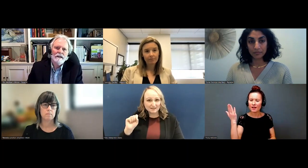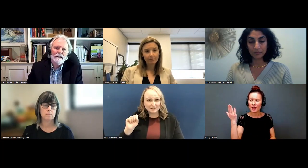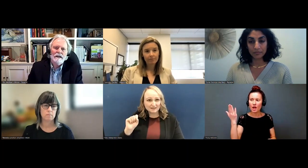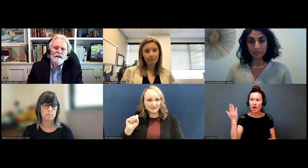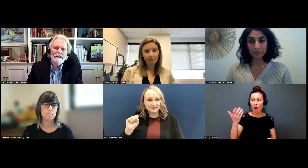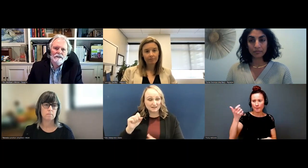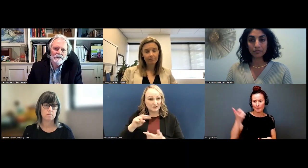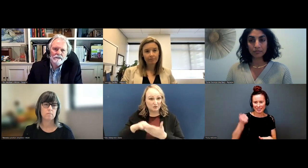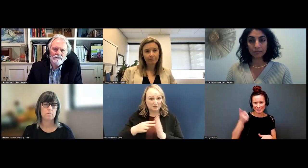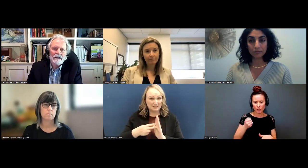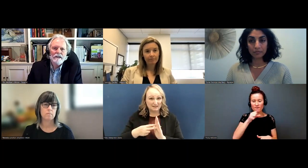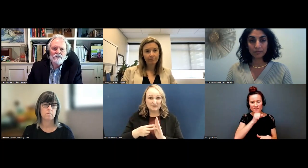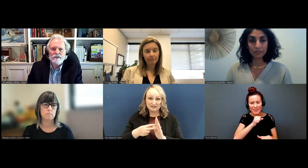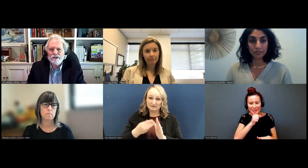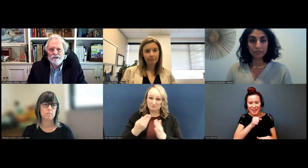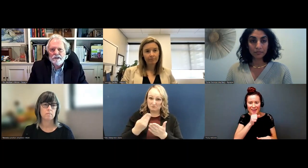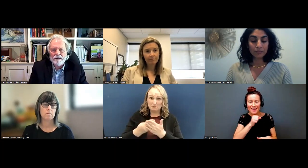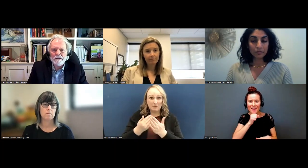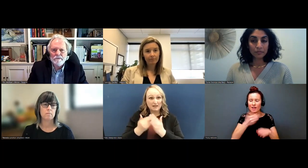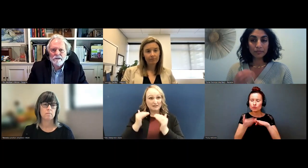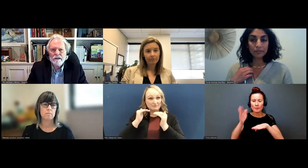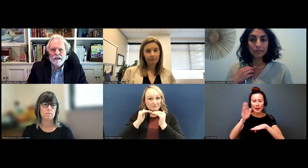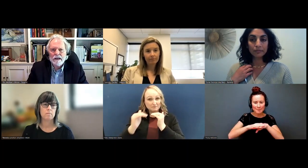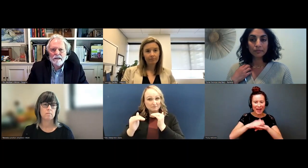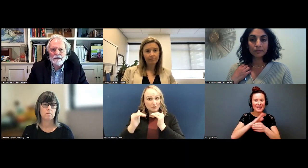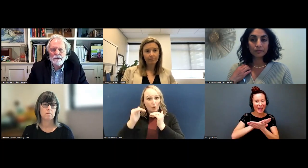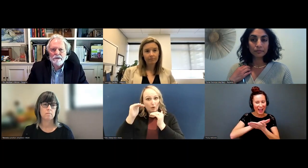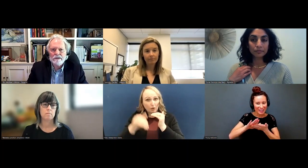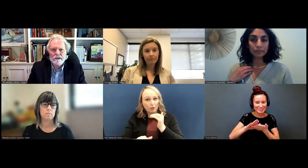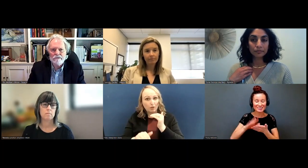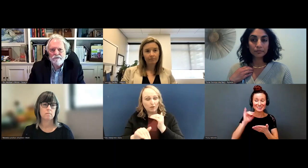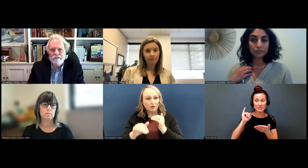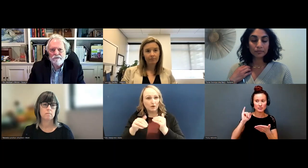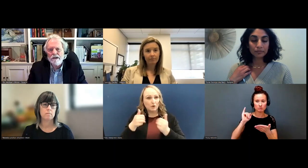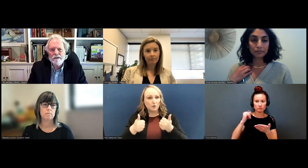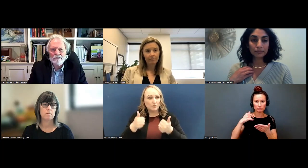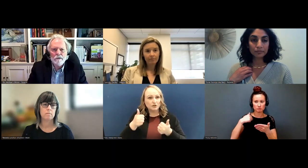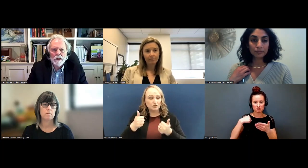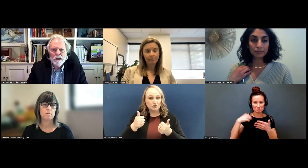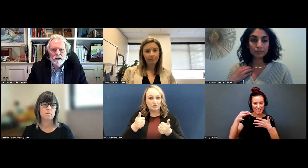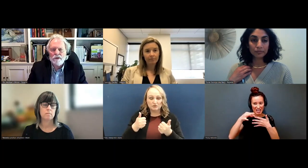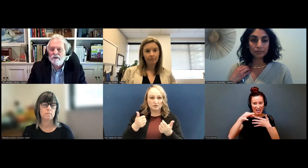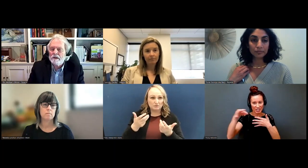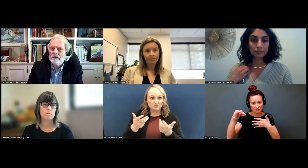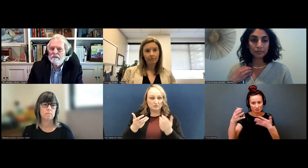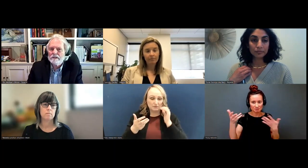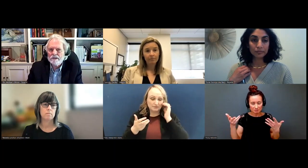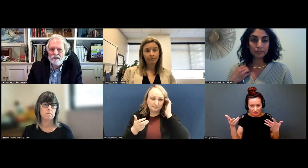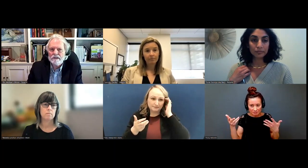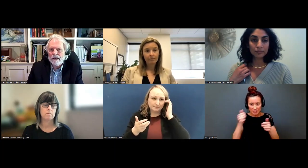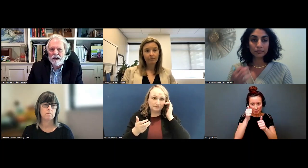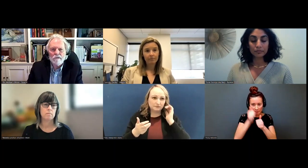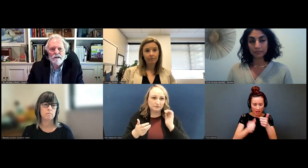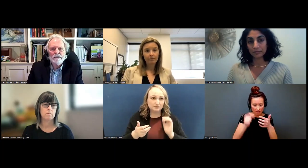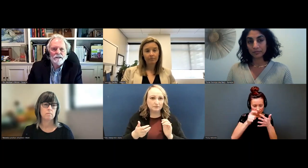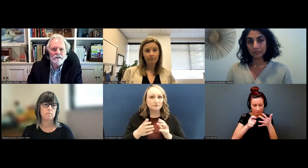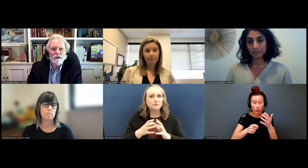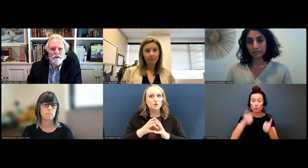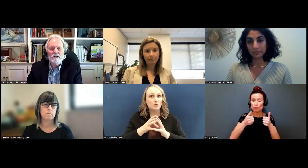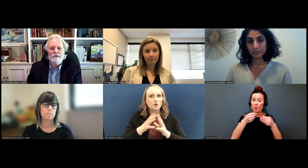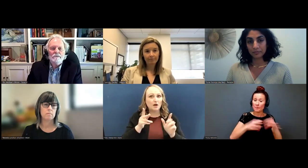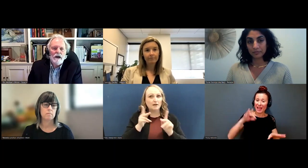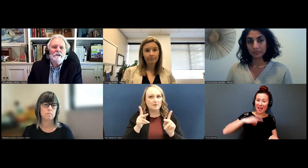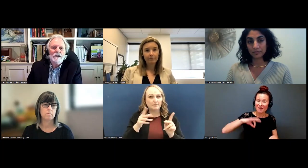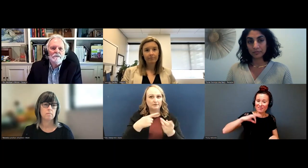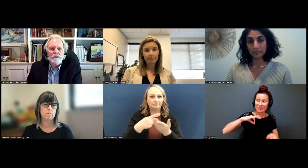of their financial security that they've been experiencing for many years? So there's been a lot of attention on that. Ironically,